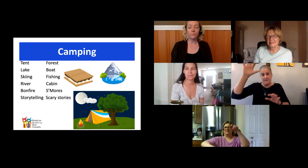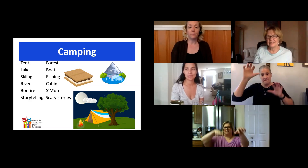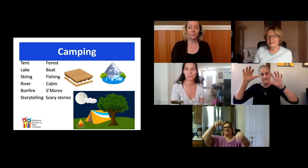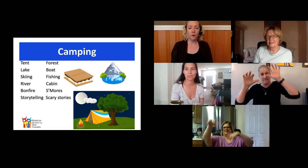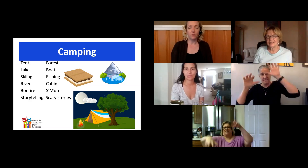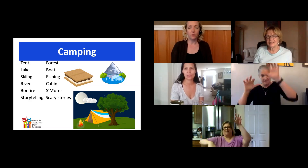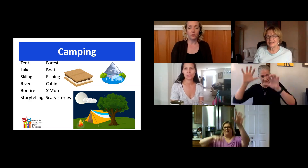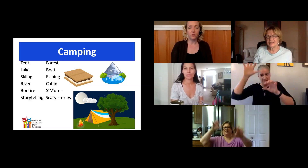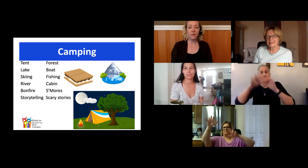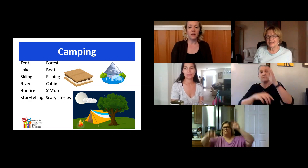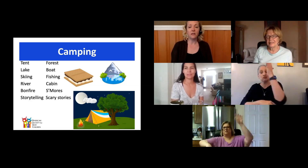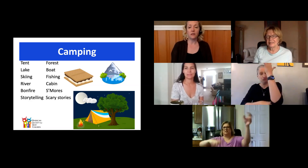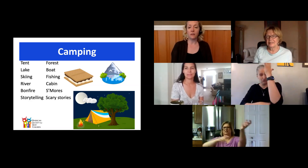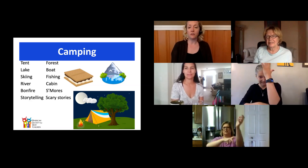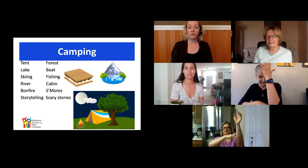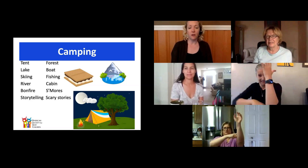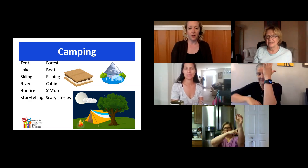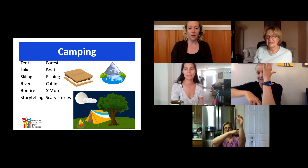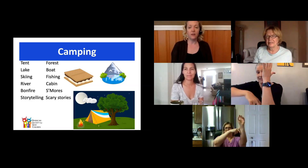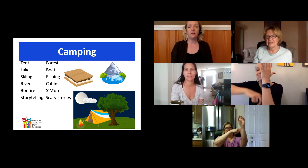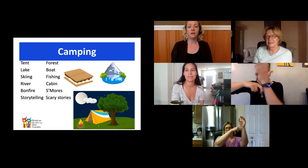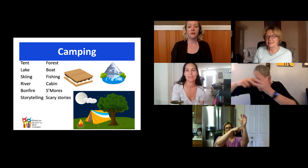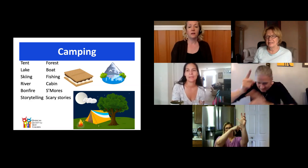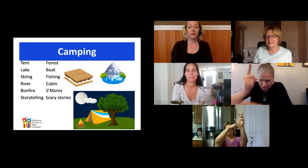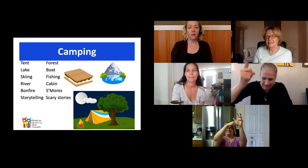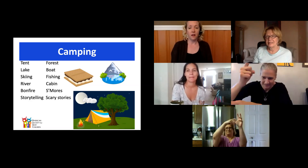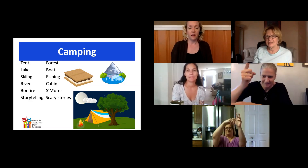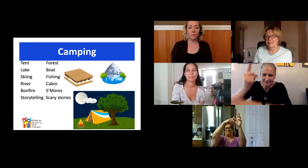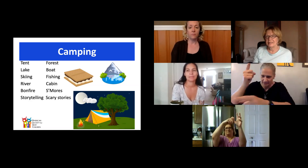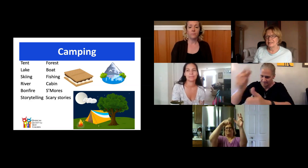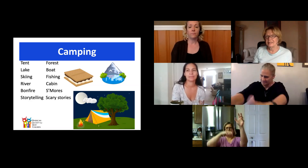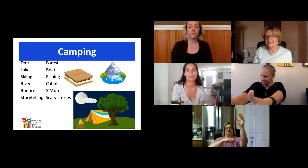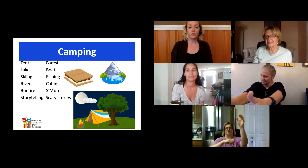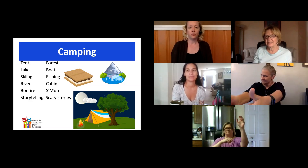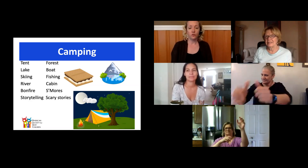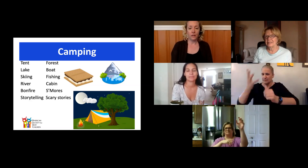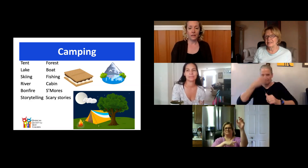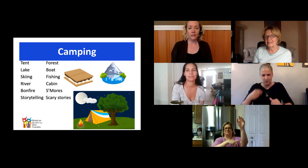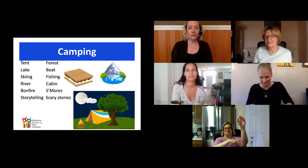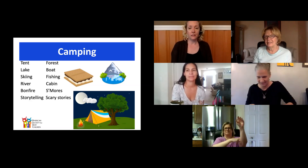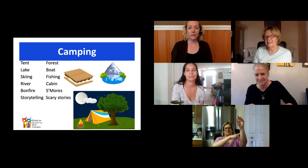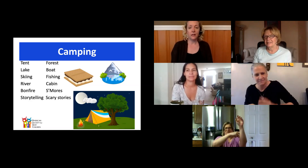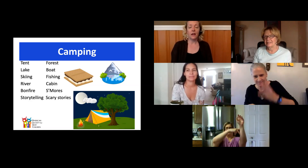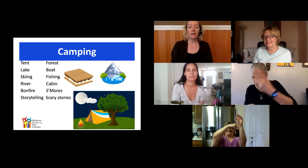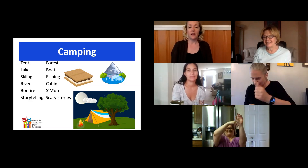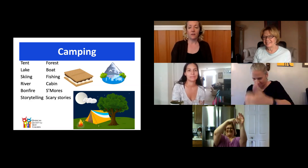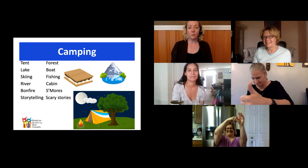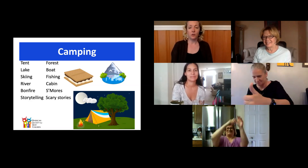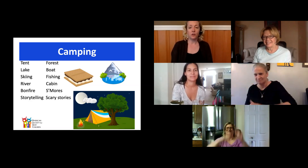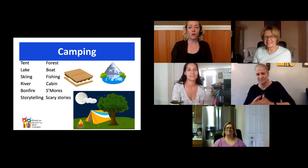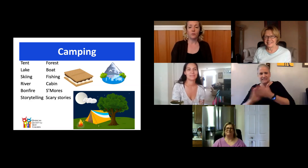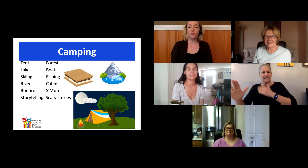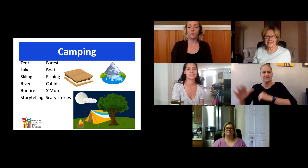I climb trees, and then have your person going up the tree. Beautiful.